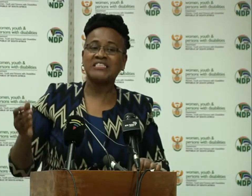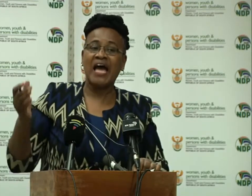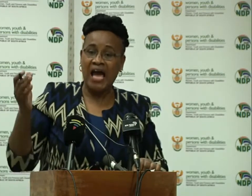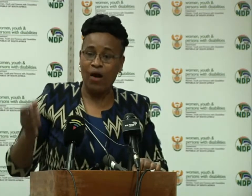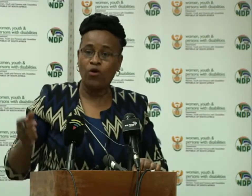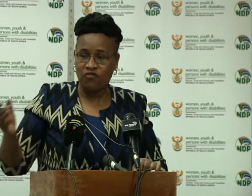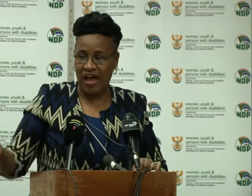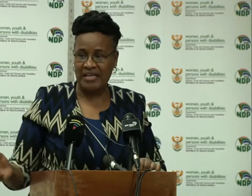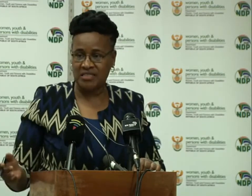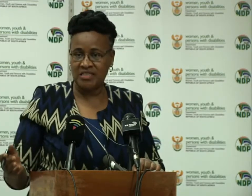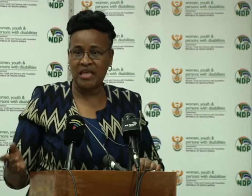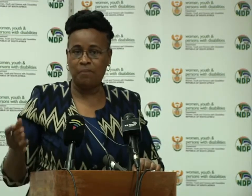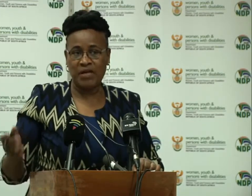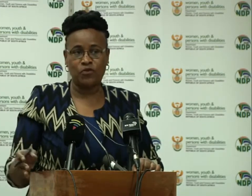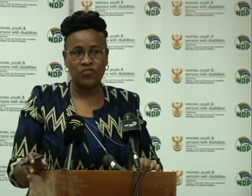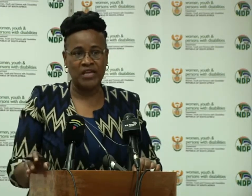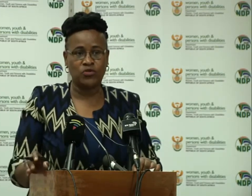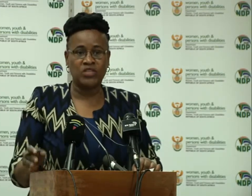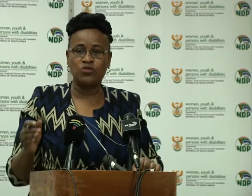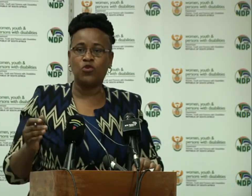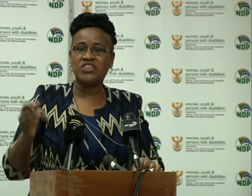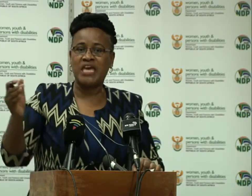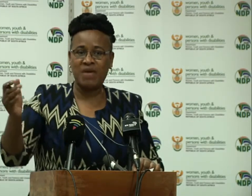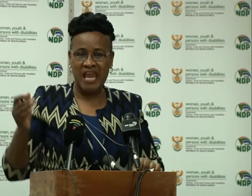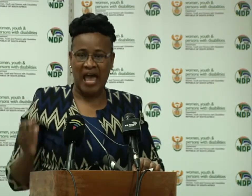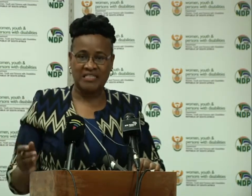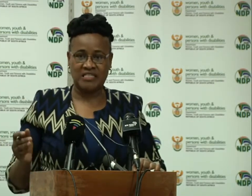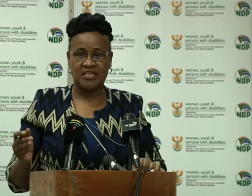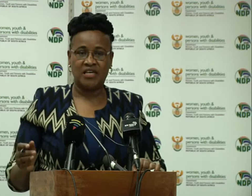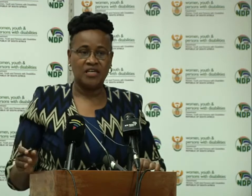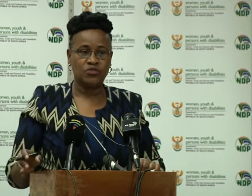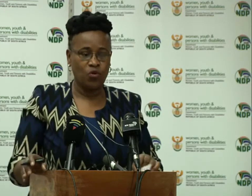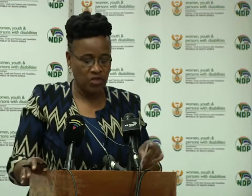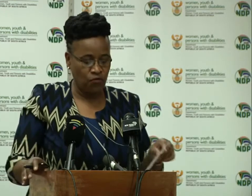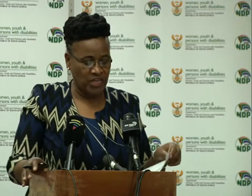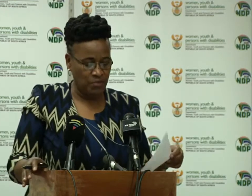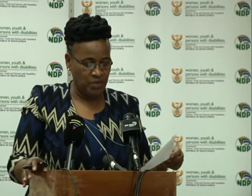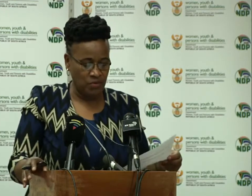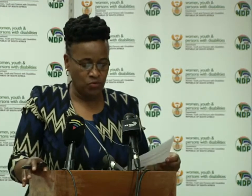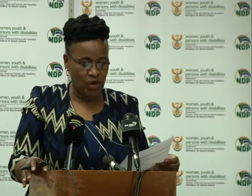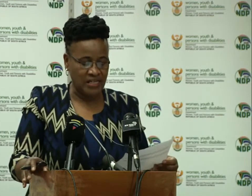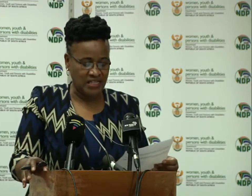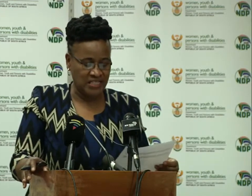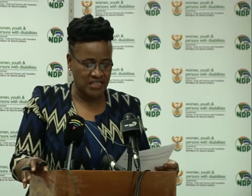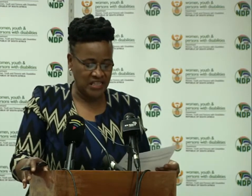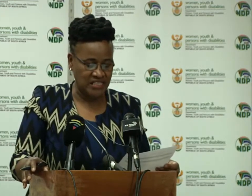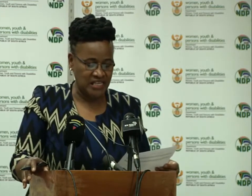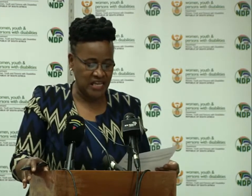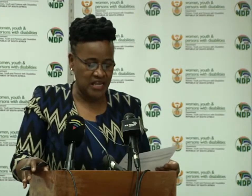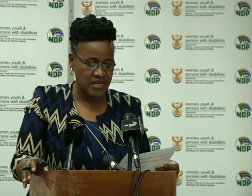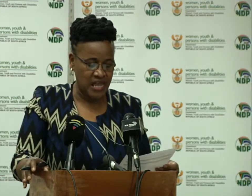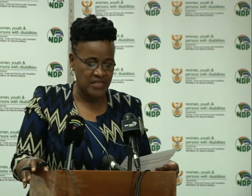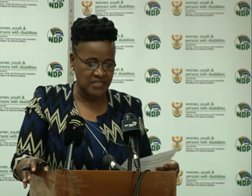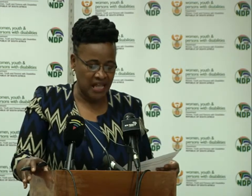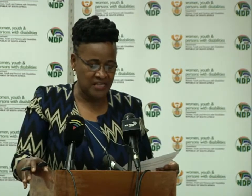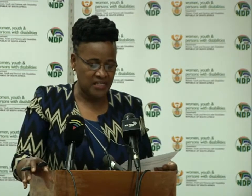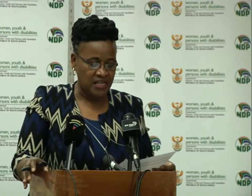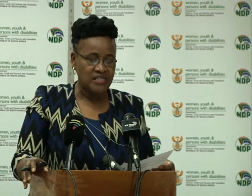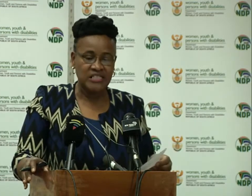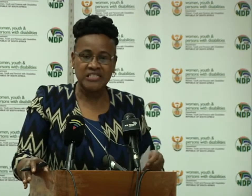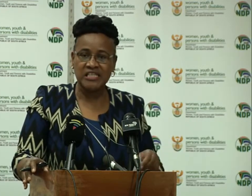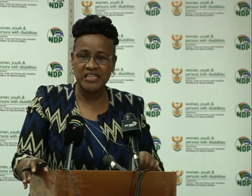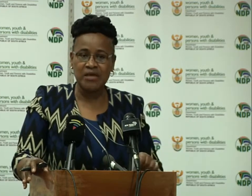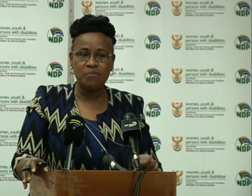are just all of us. They are part of us. So there's no them and us. So if we can be able to understand that and